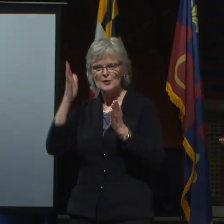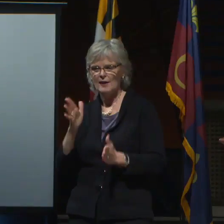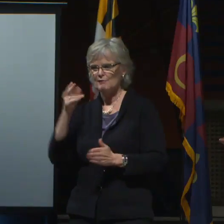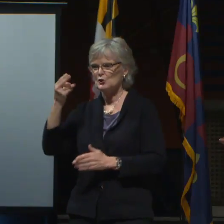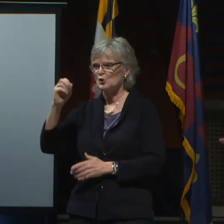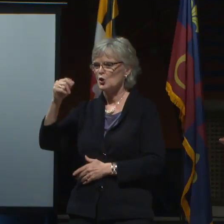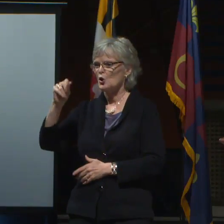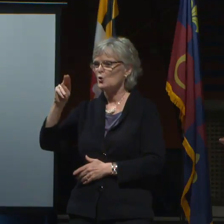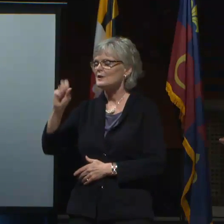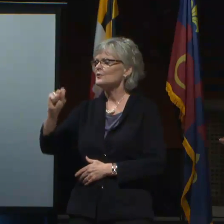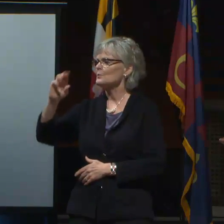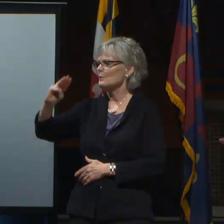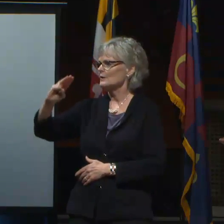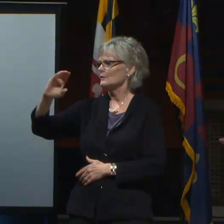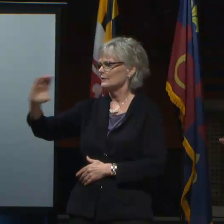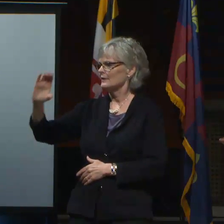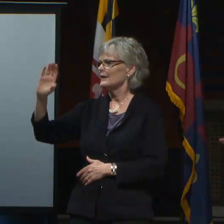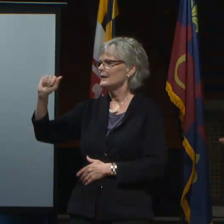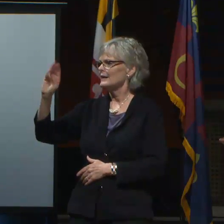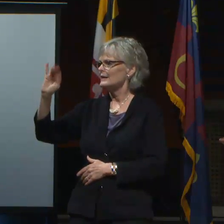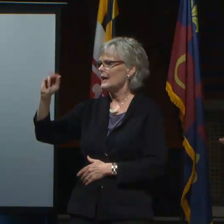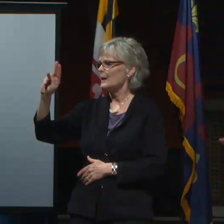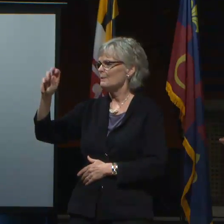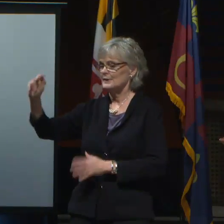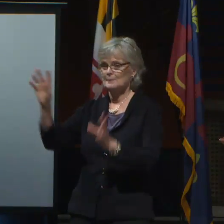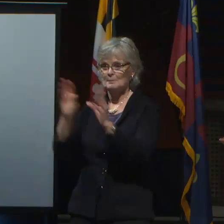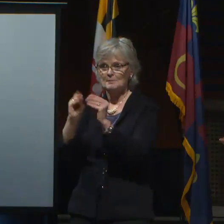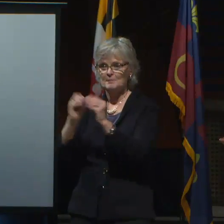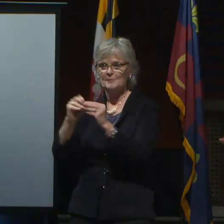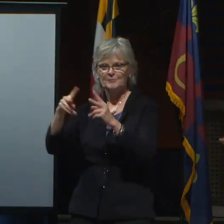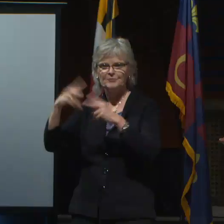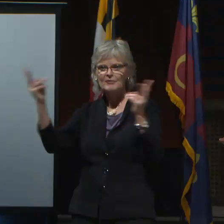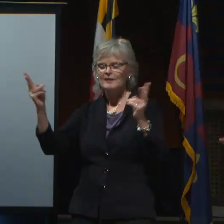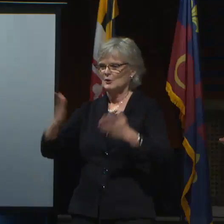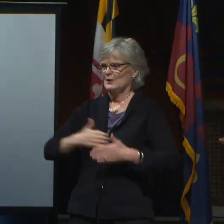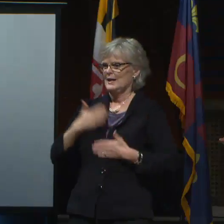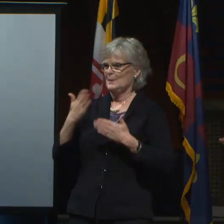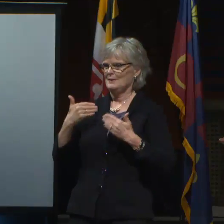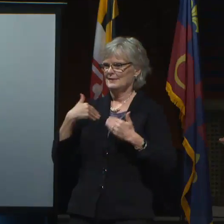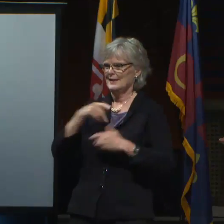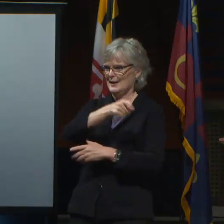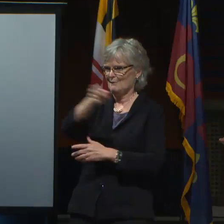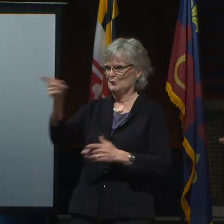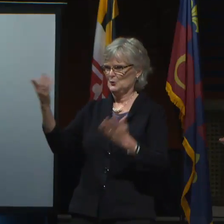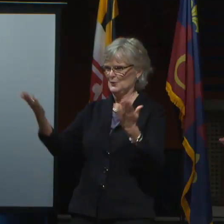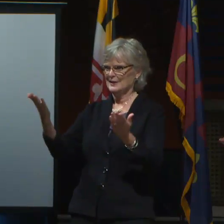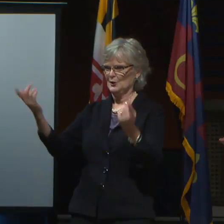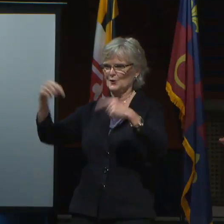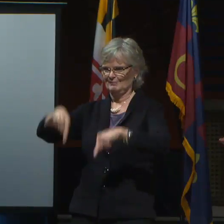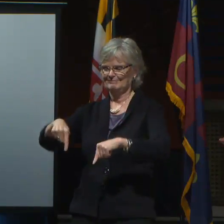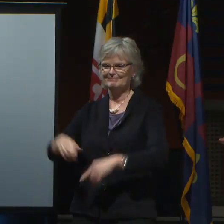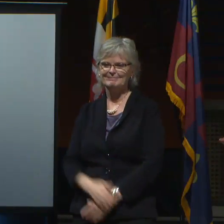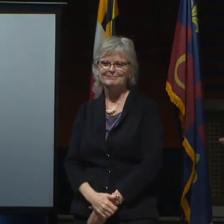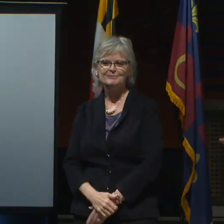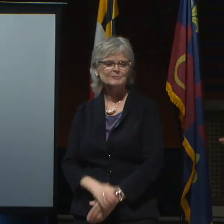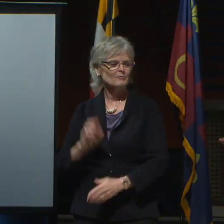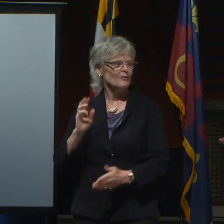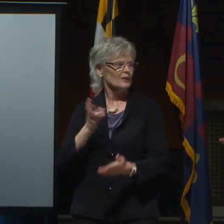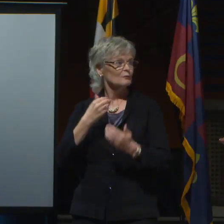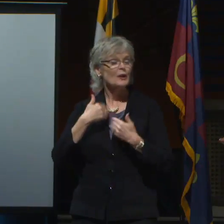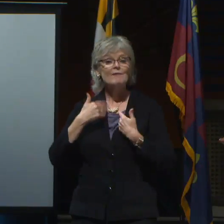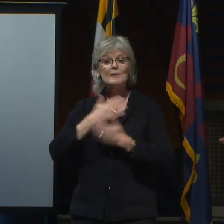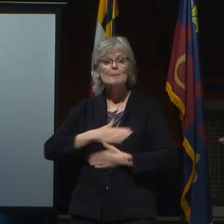Hogan's Montgomery County Cabinet meeting. We are very glad to have you in attendance. We have